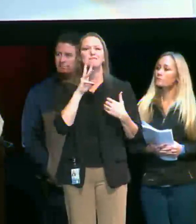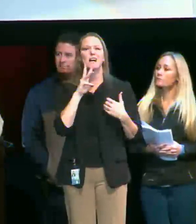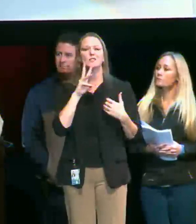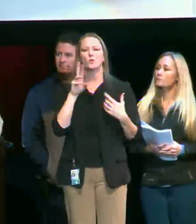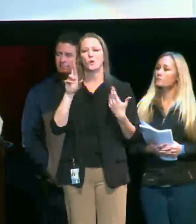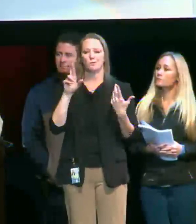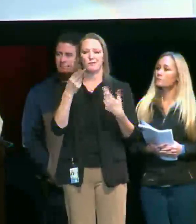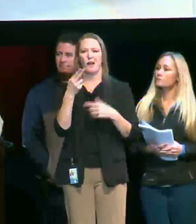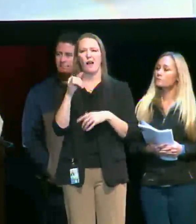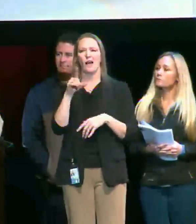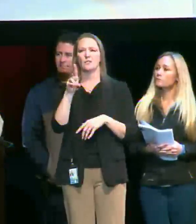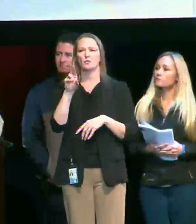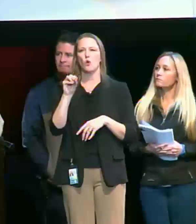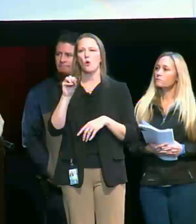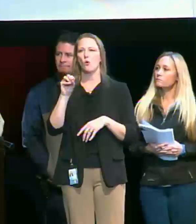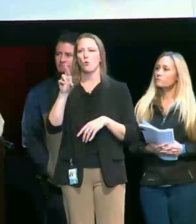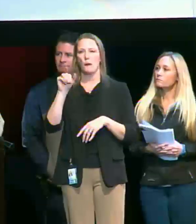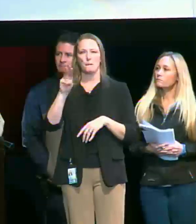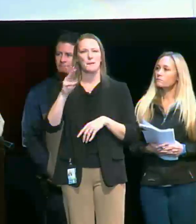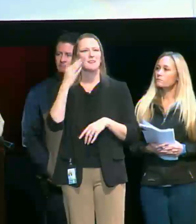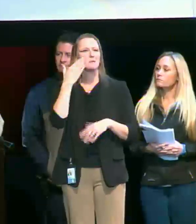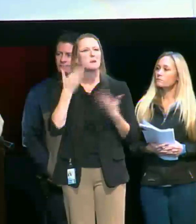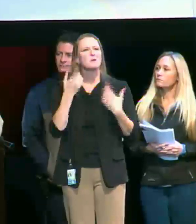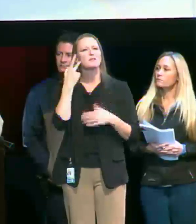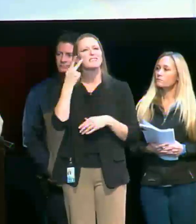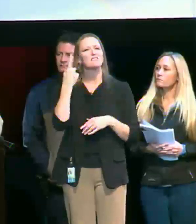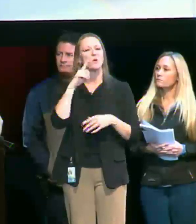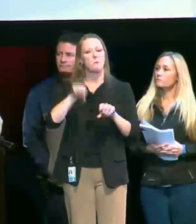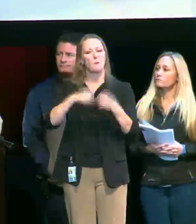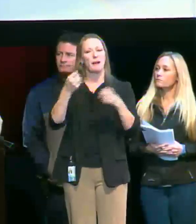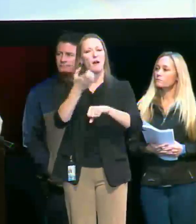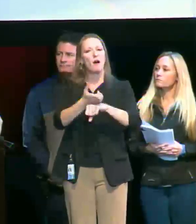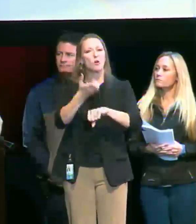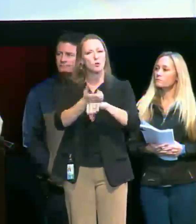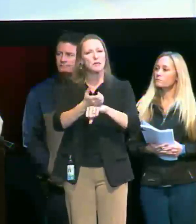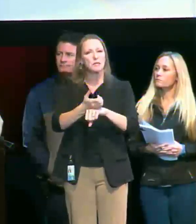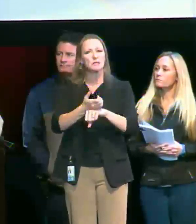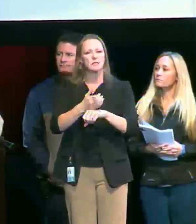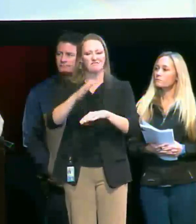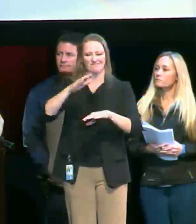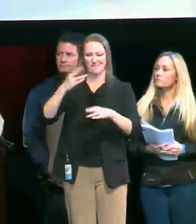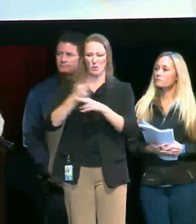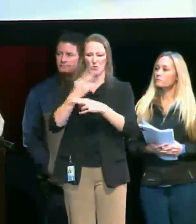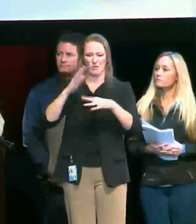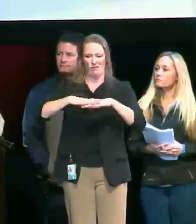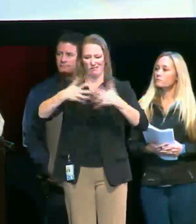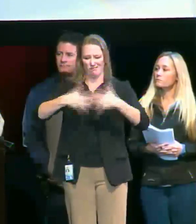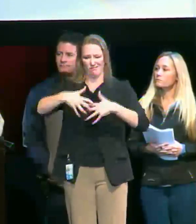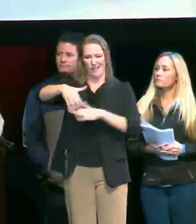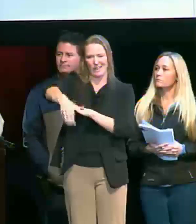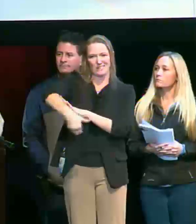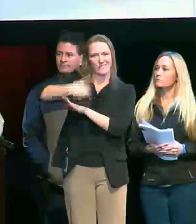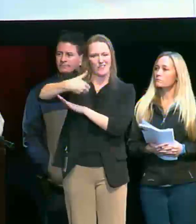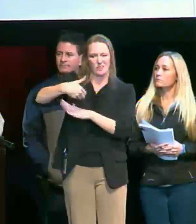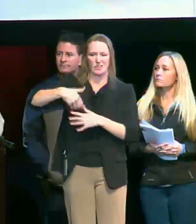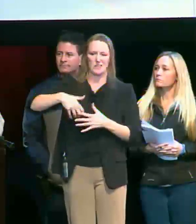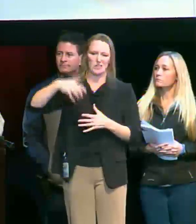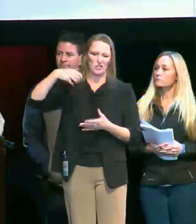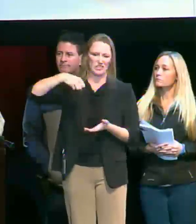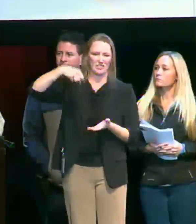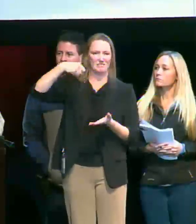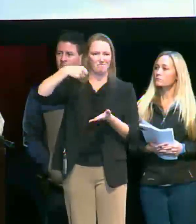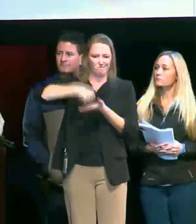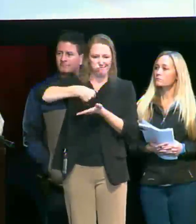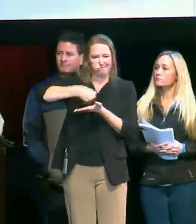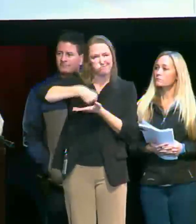a large excavator. You might have seen it. They bust up concrete, and it actually just literally pulverizes the rock into